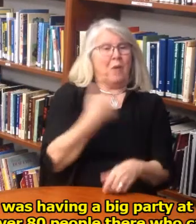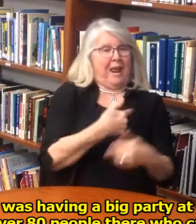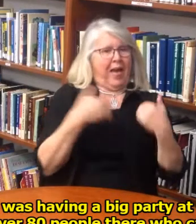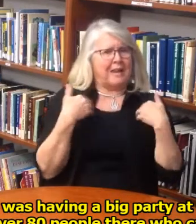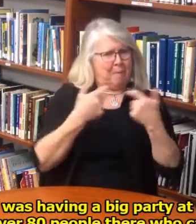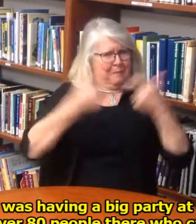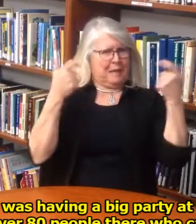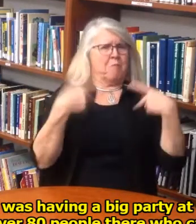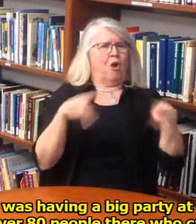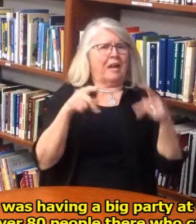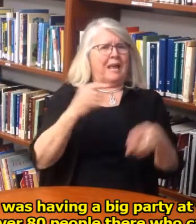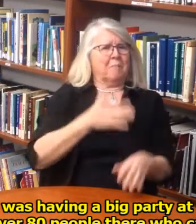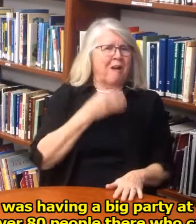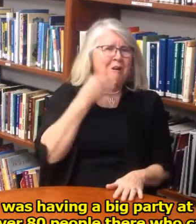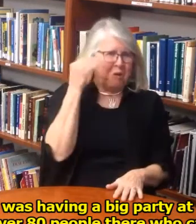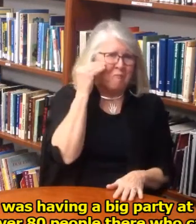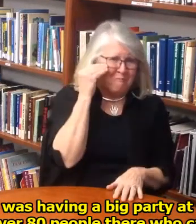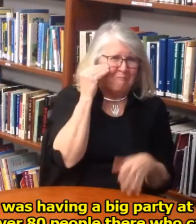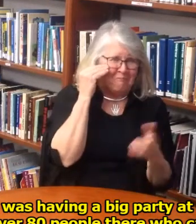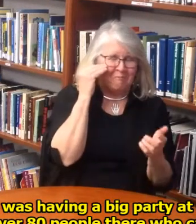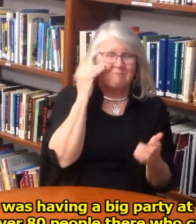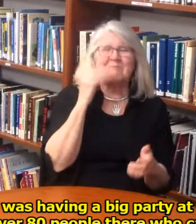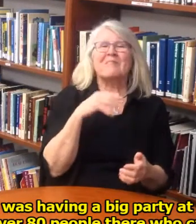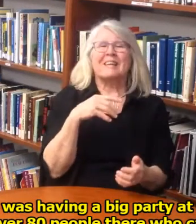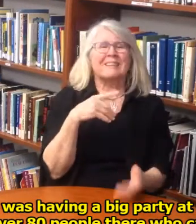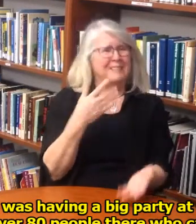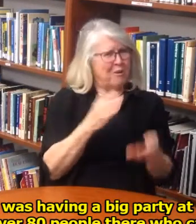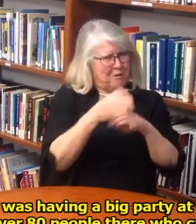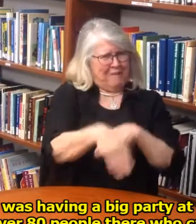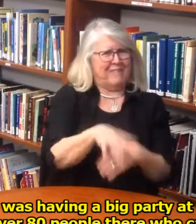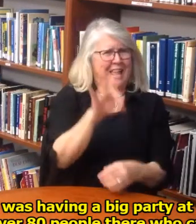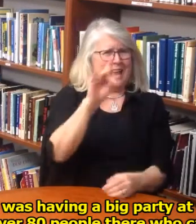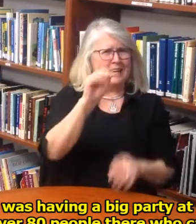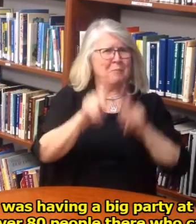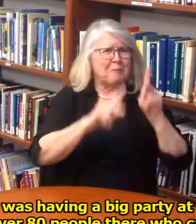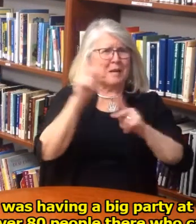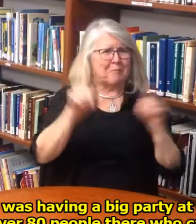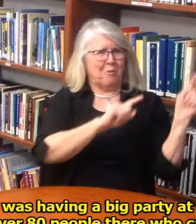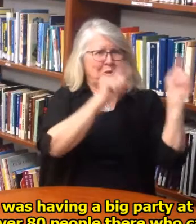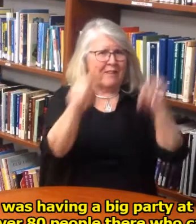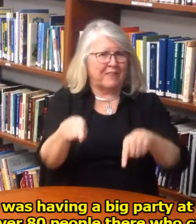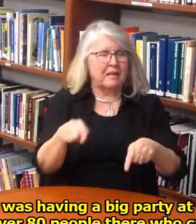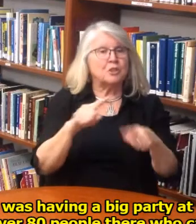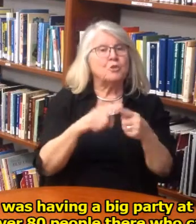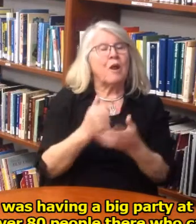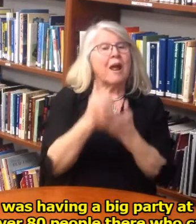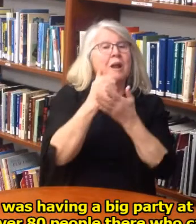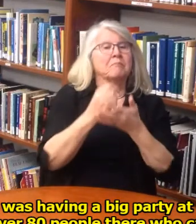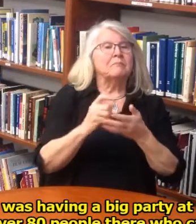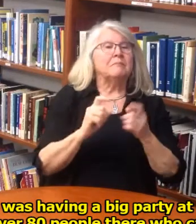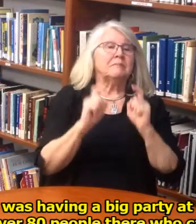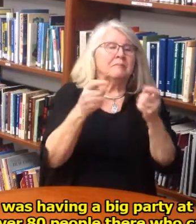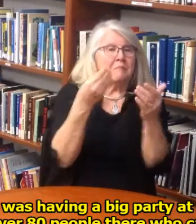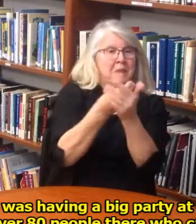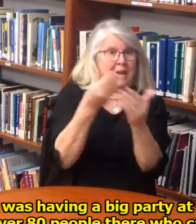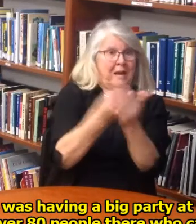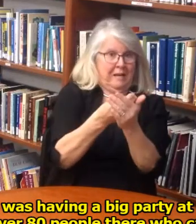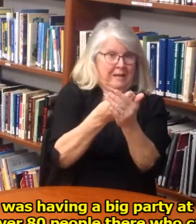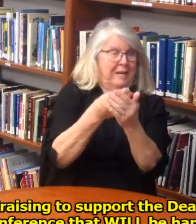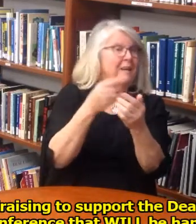one night I was having a big party at my home. There were over 80 people there who came to help work